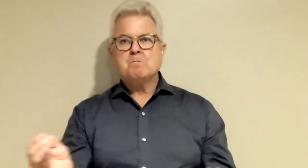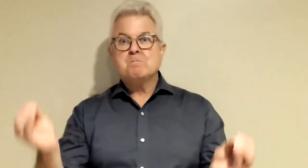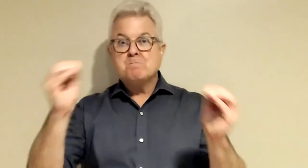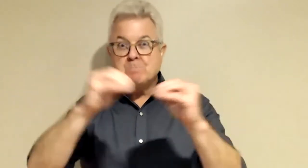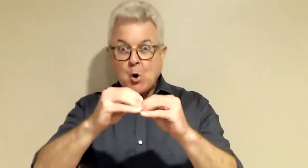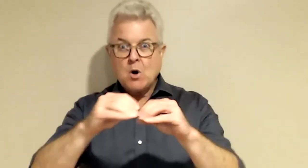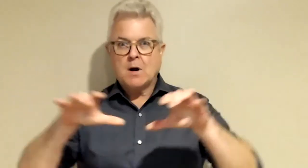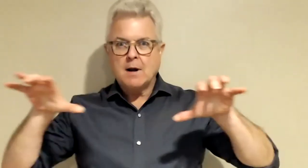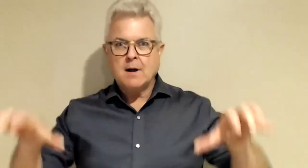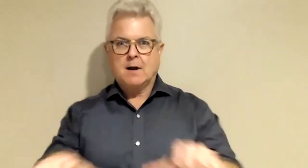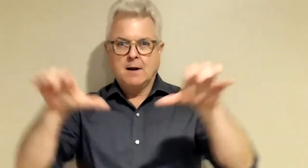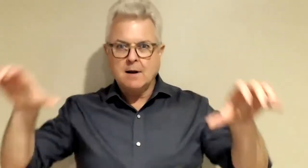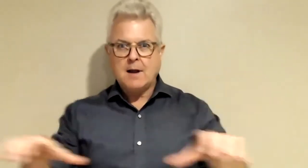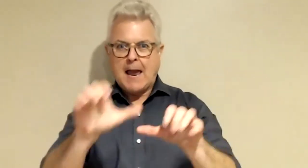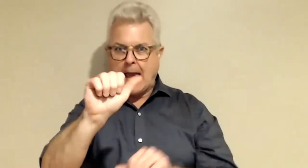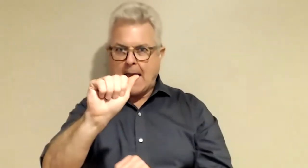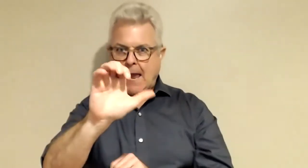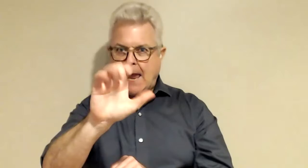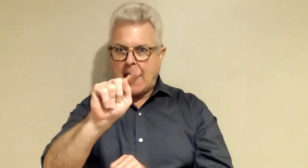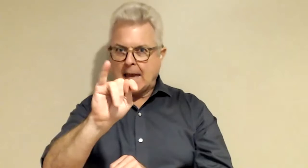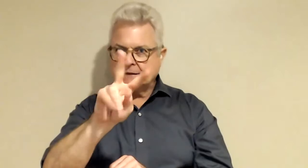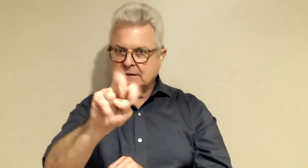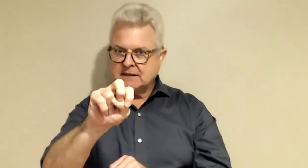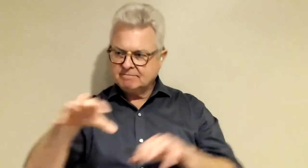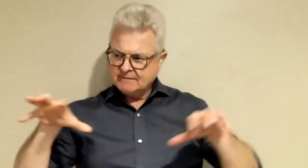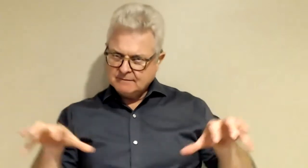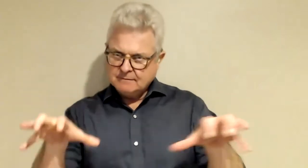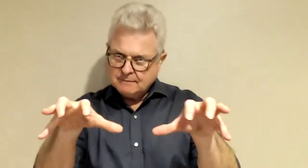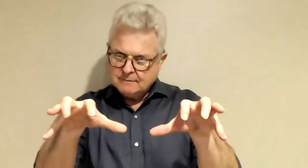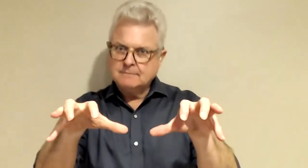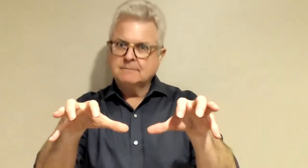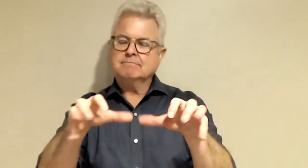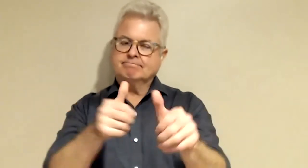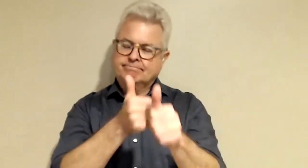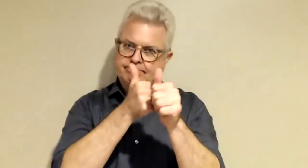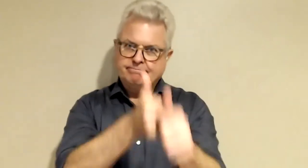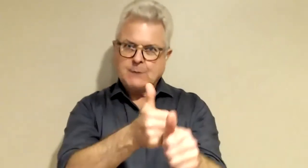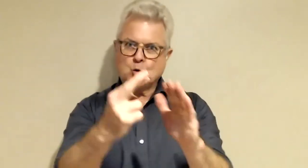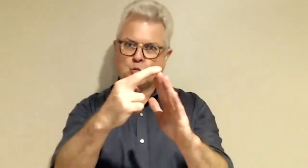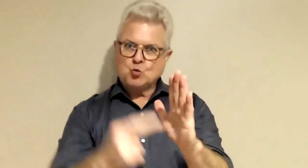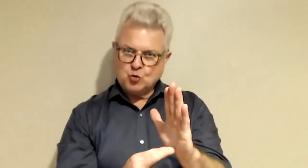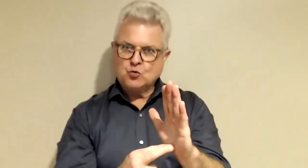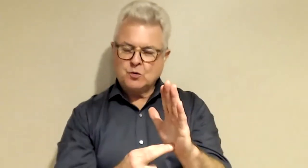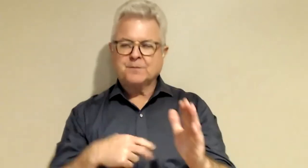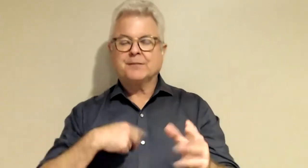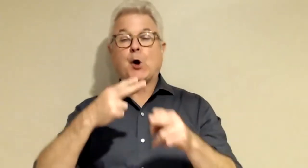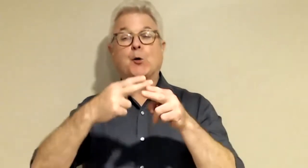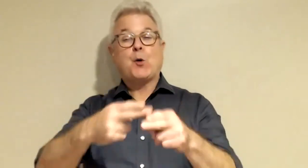really going to have to be a little more proactive in taking action and following the guidelines